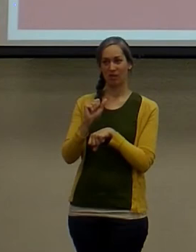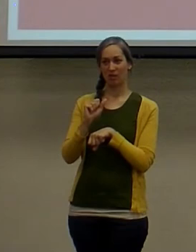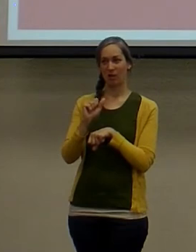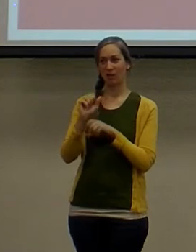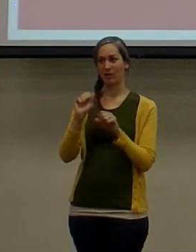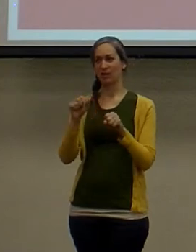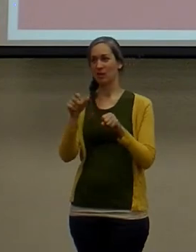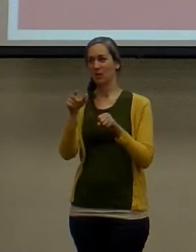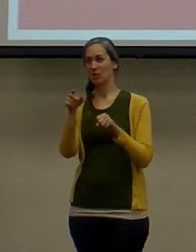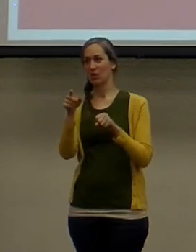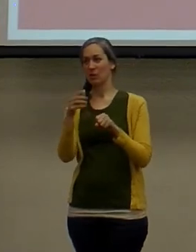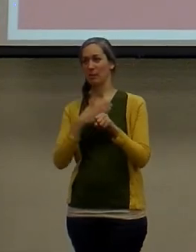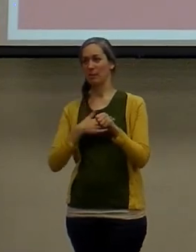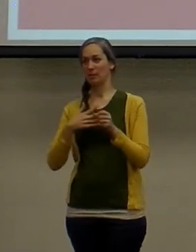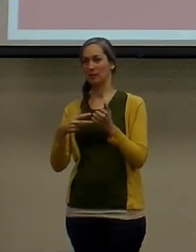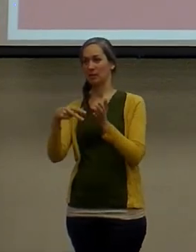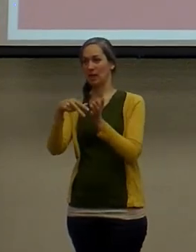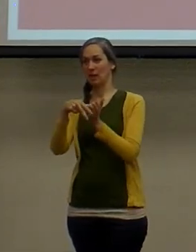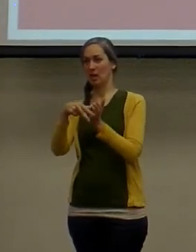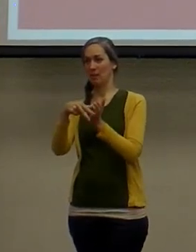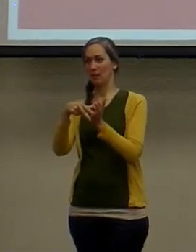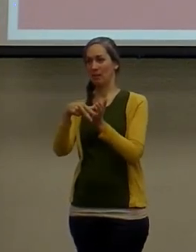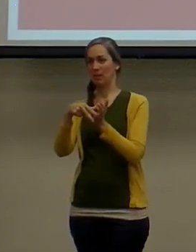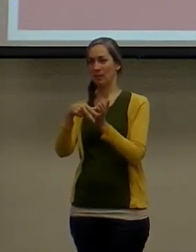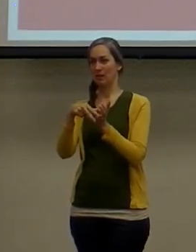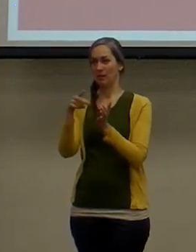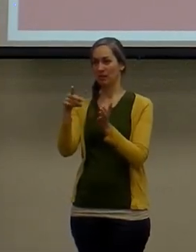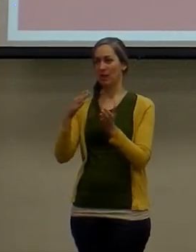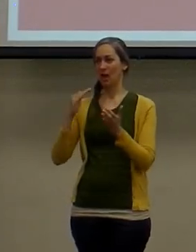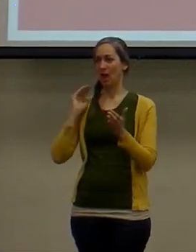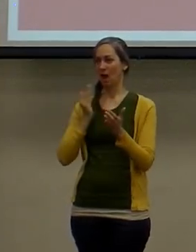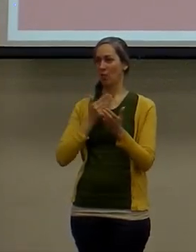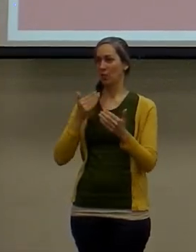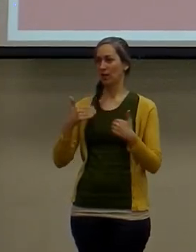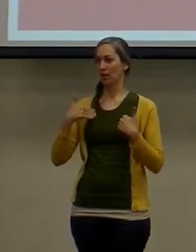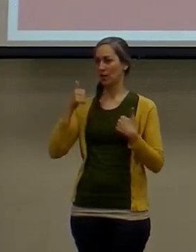stand up, please? Pueon is our youngest daughter.